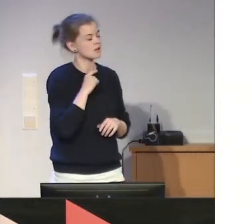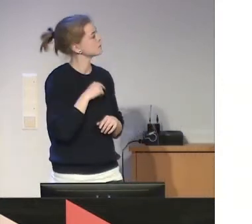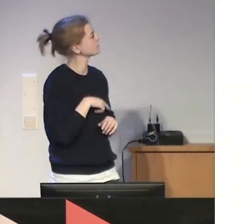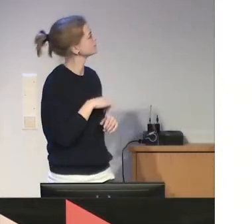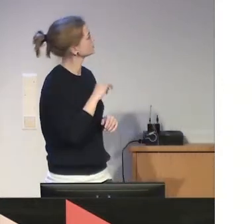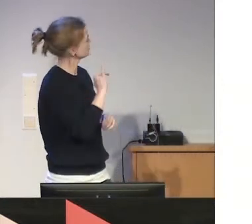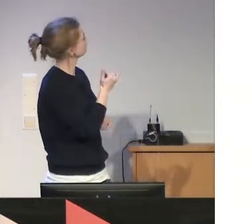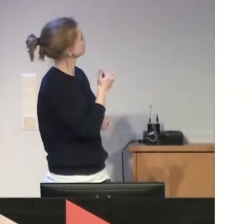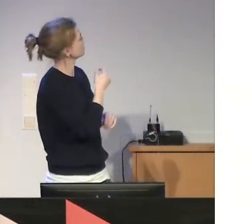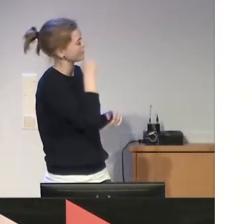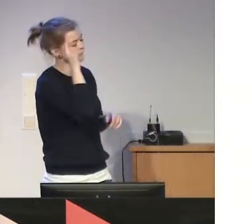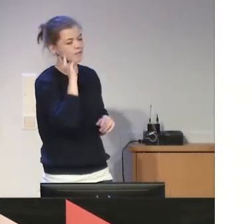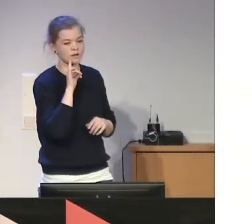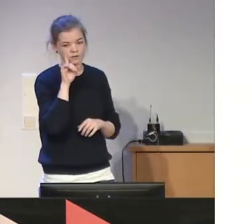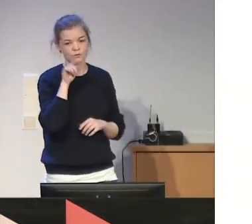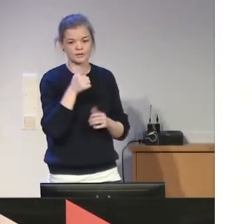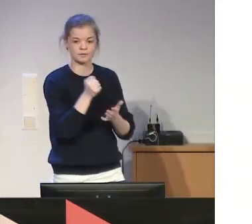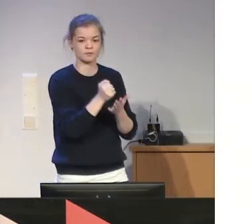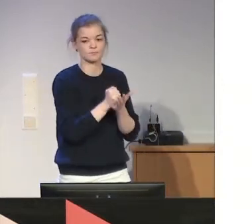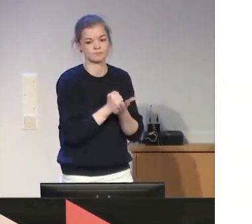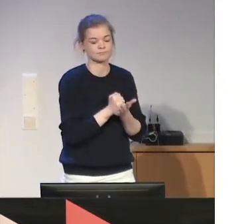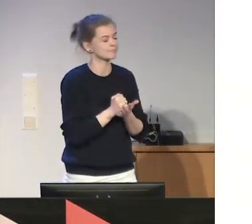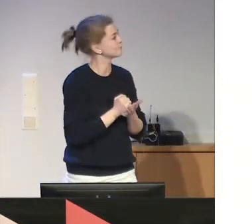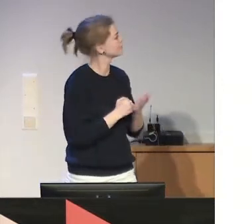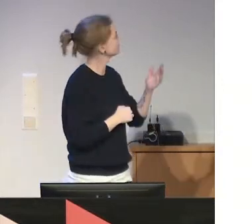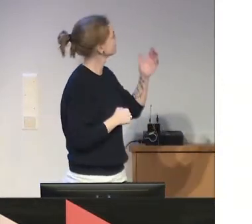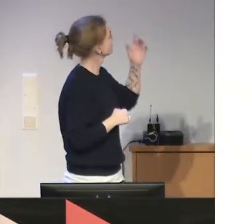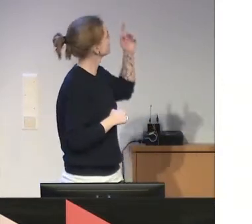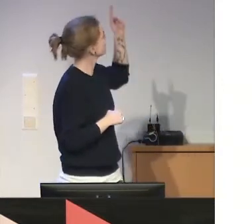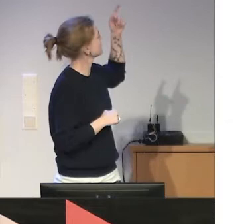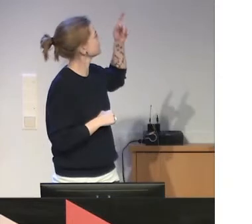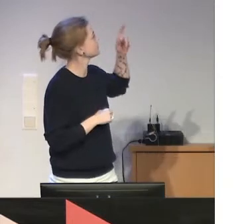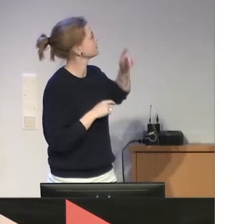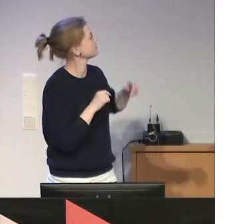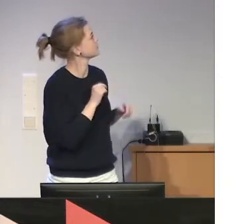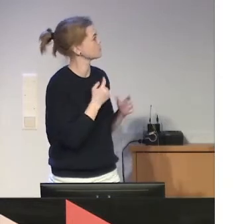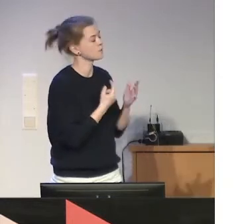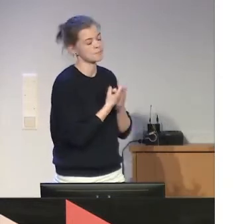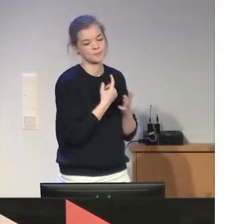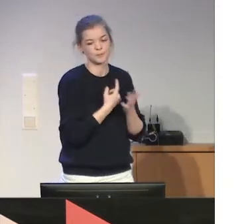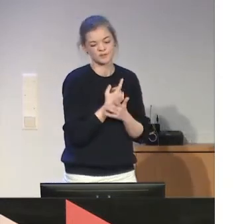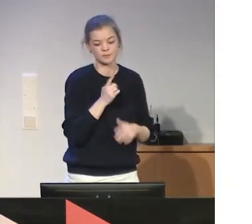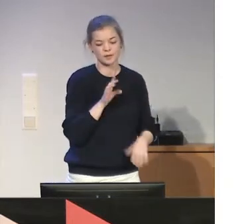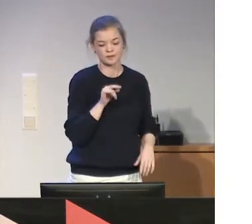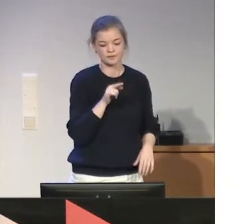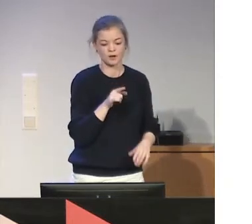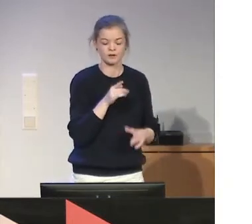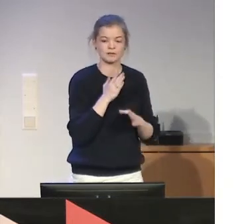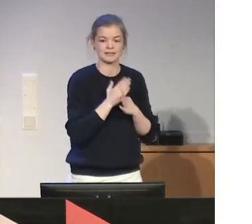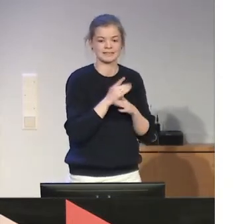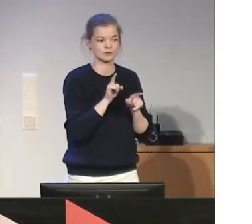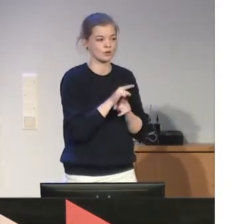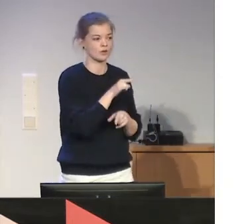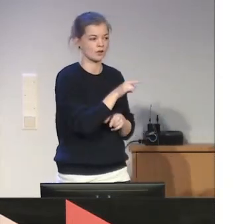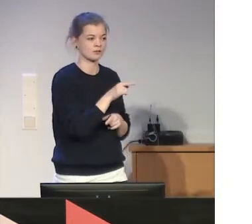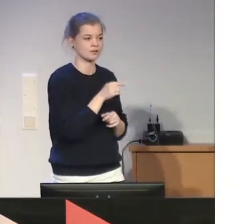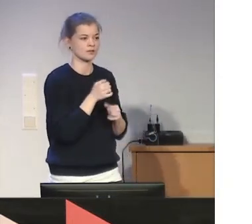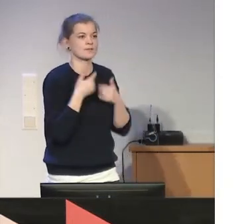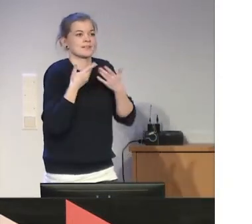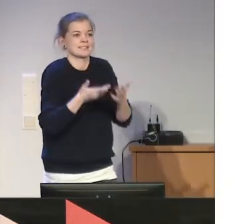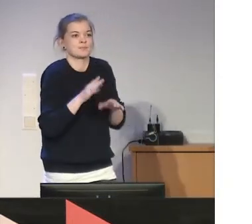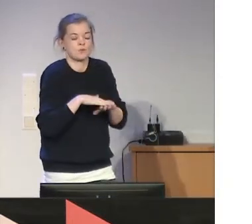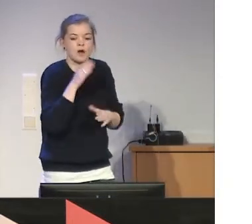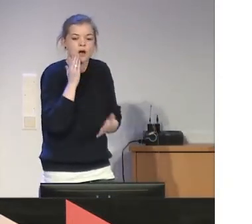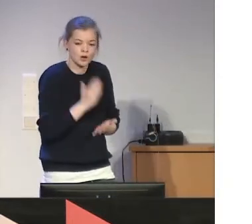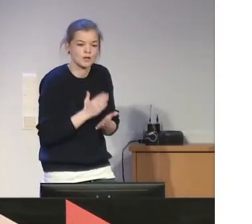tools, and after talking to the father, we could actually confirmed my theory, my hypothesis